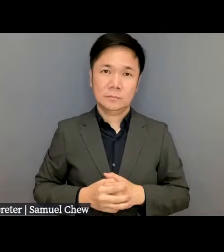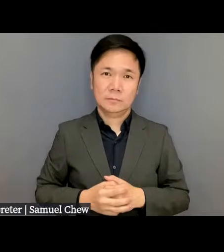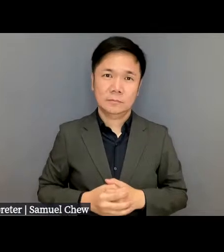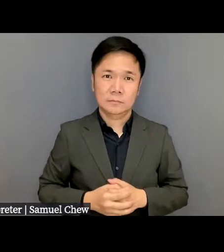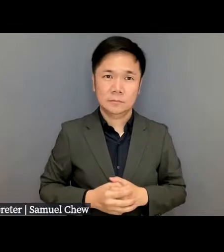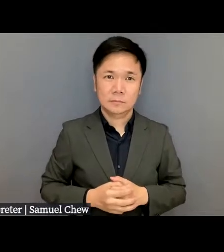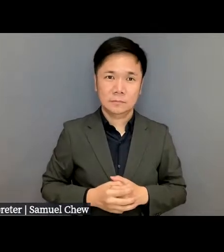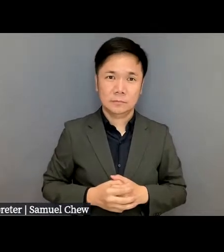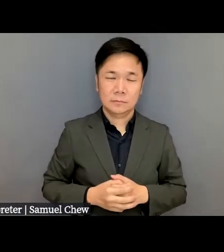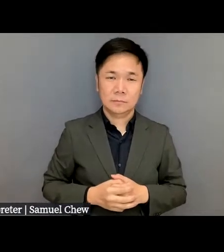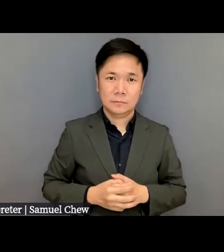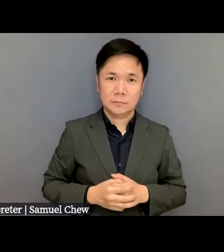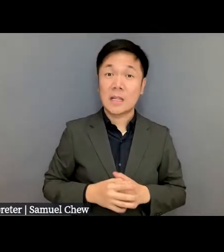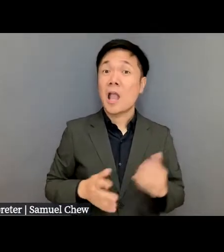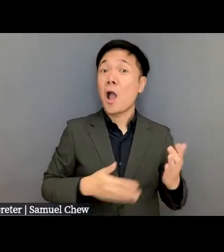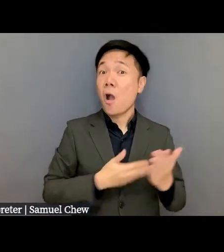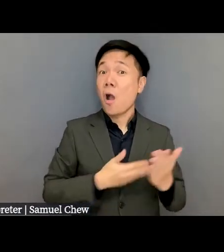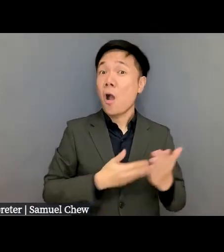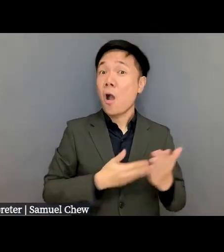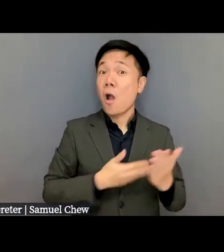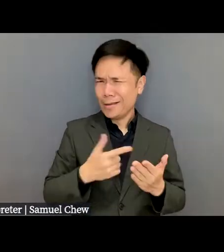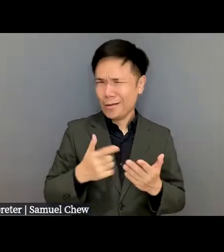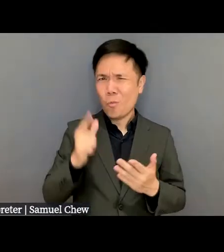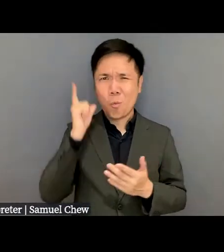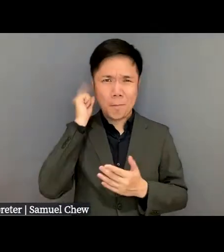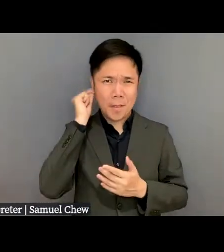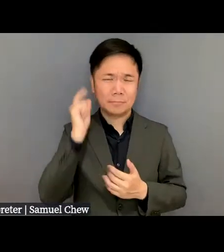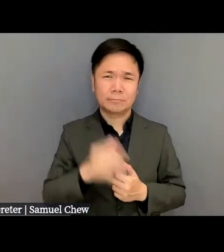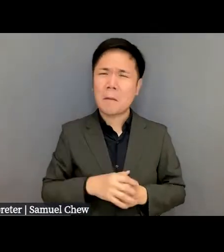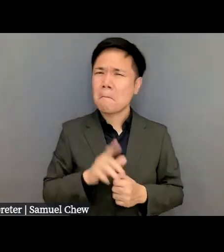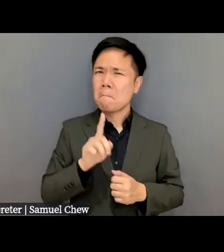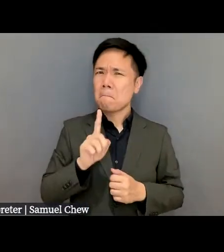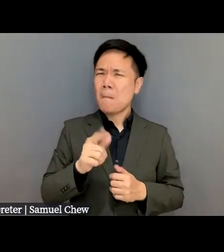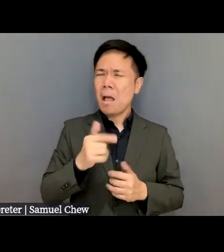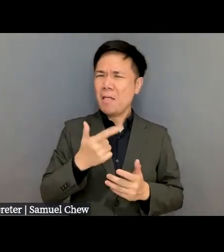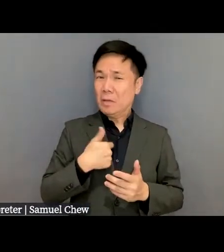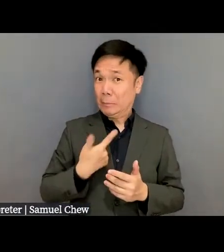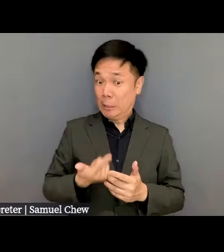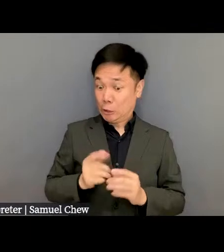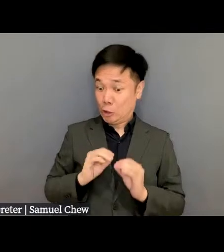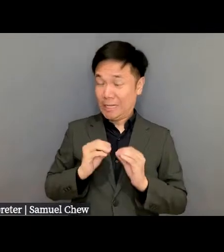owners and employees are women. For us as an association,